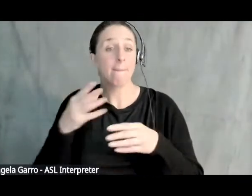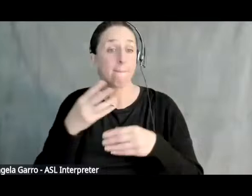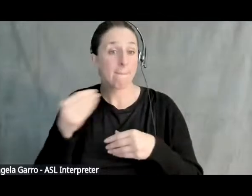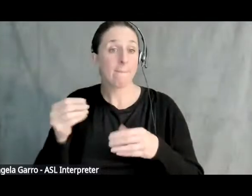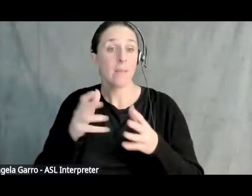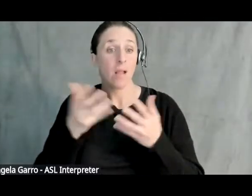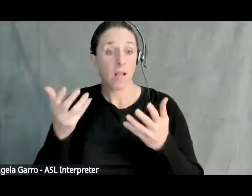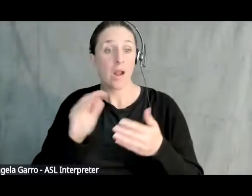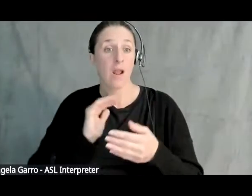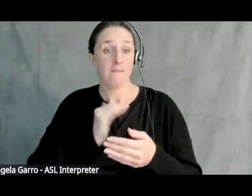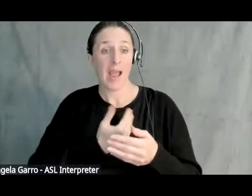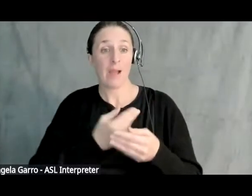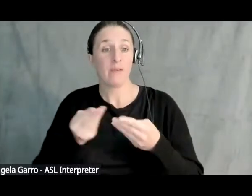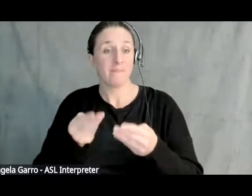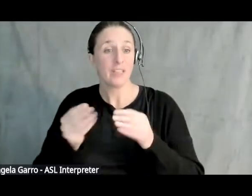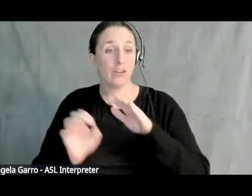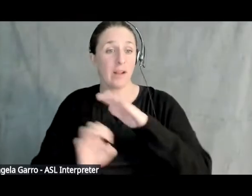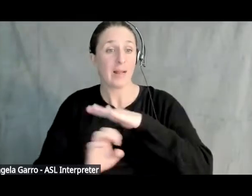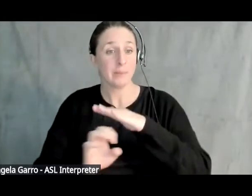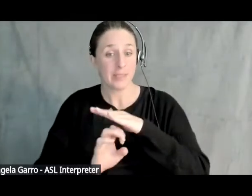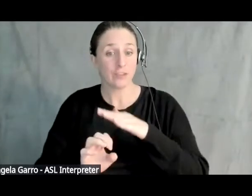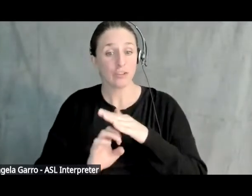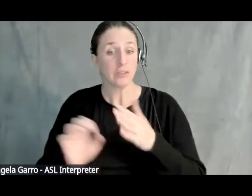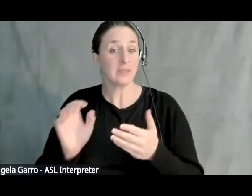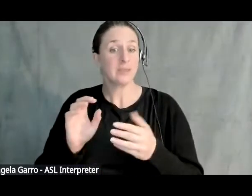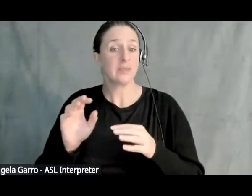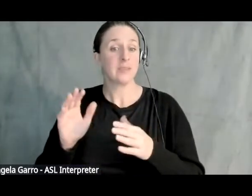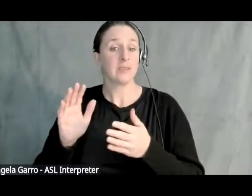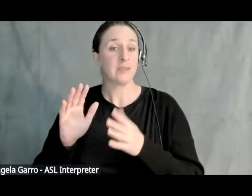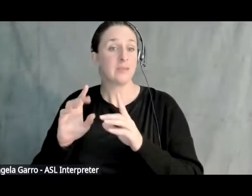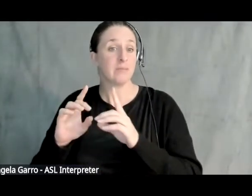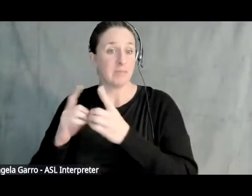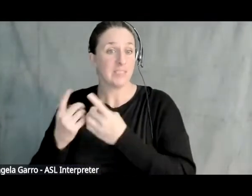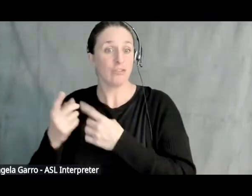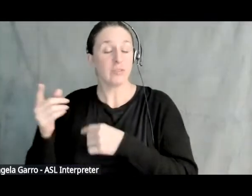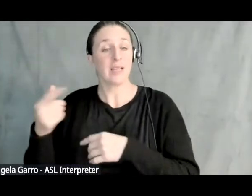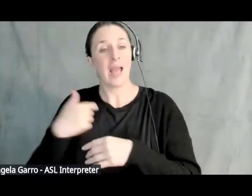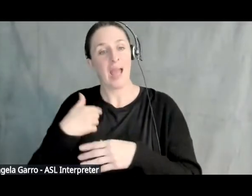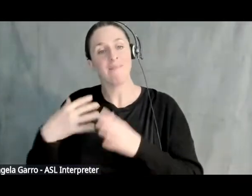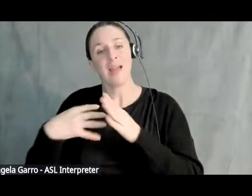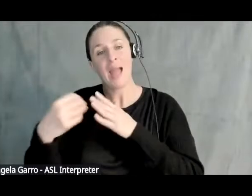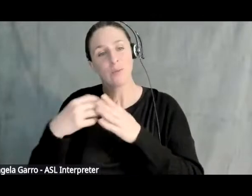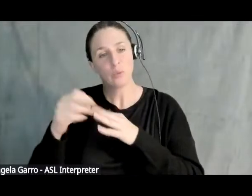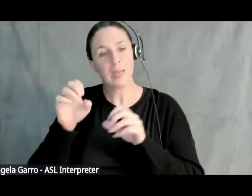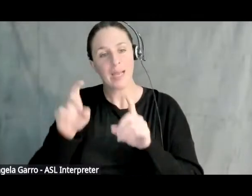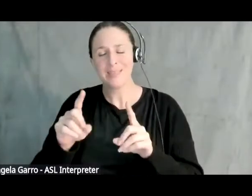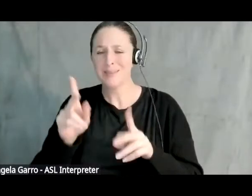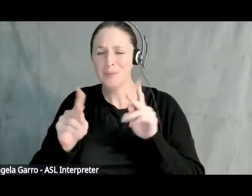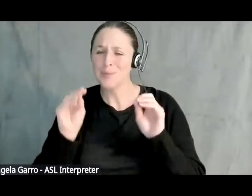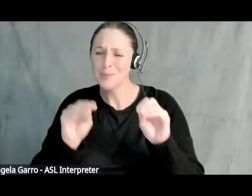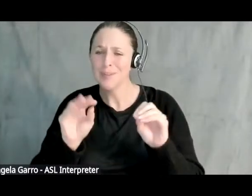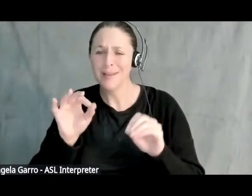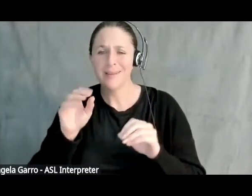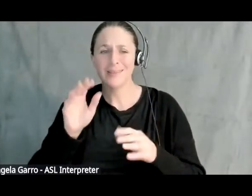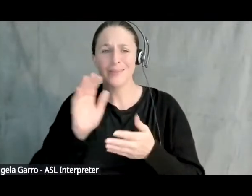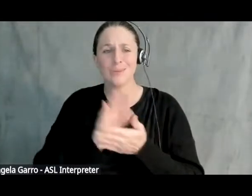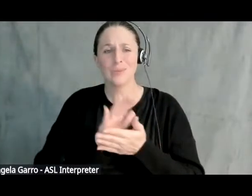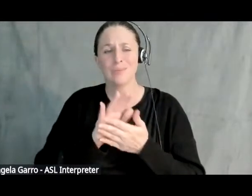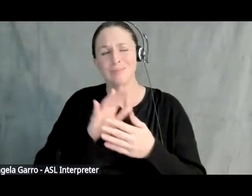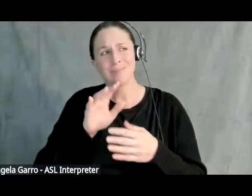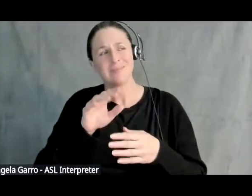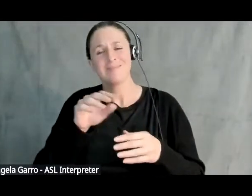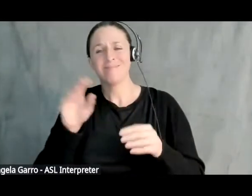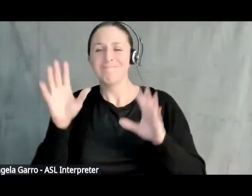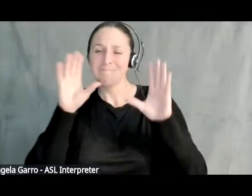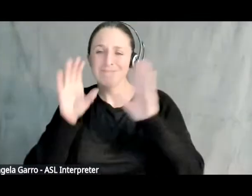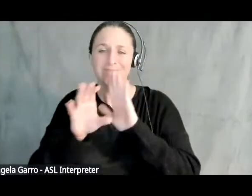feeder elementary school districts have outdoor ed. And people put pictures on Facebook. It's great because I remember when my kids were in 5th grade. It's really